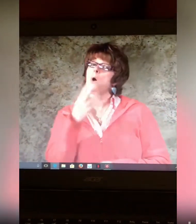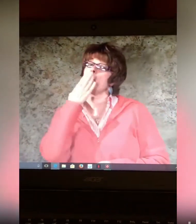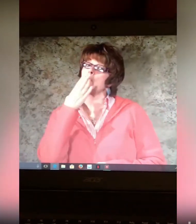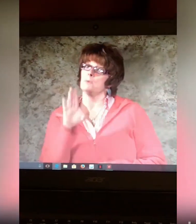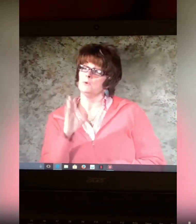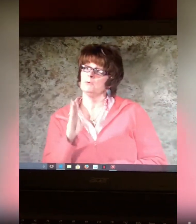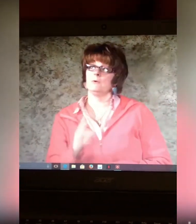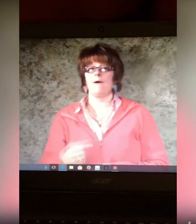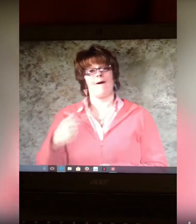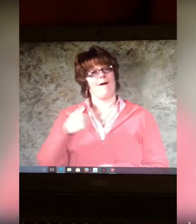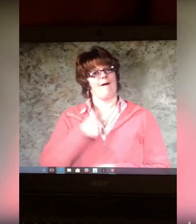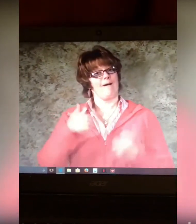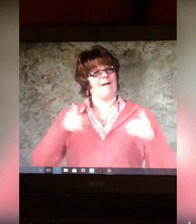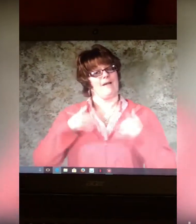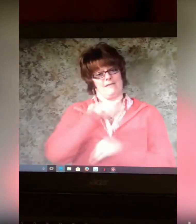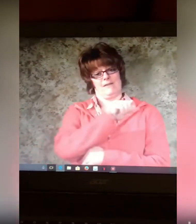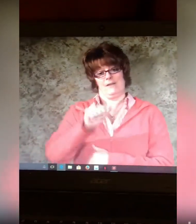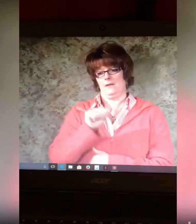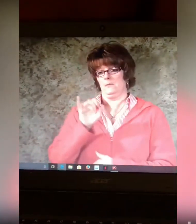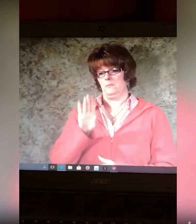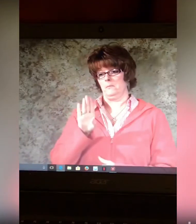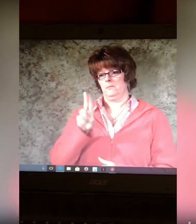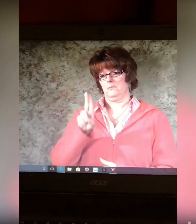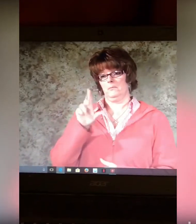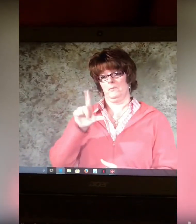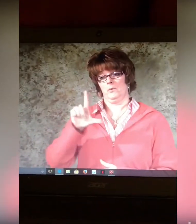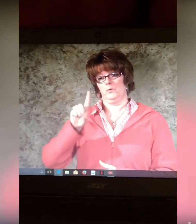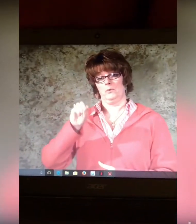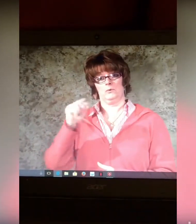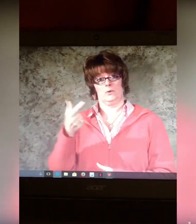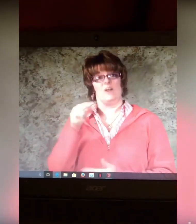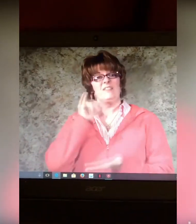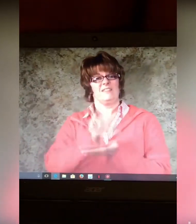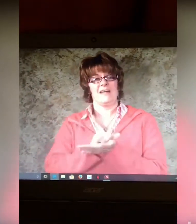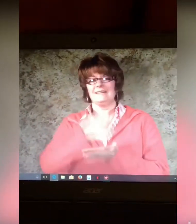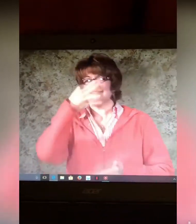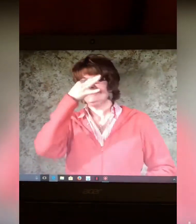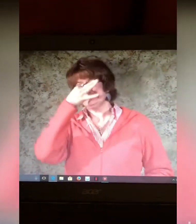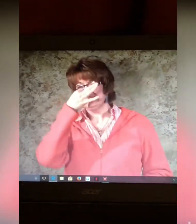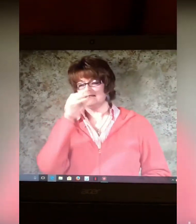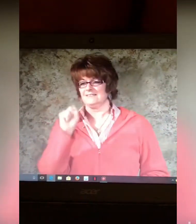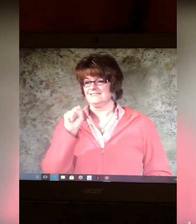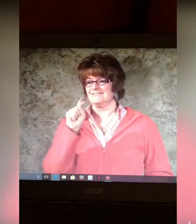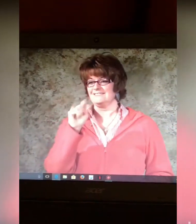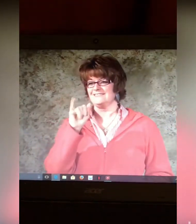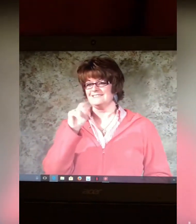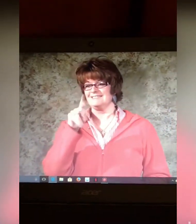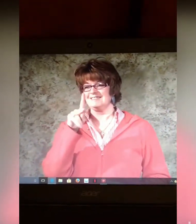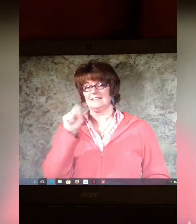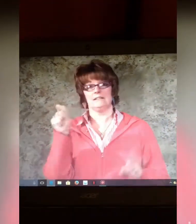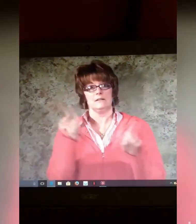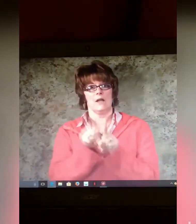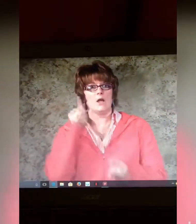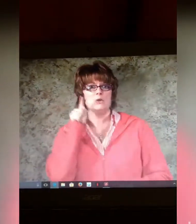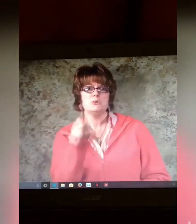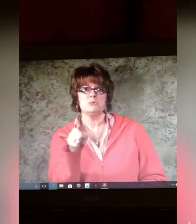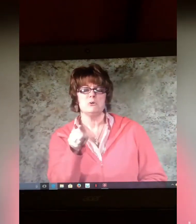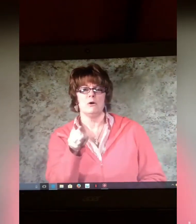violets are blue. I have a bulldog that stinks like you